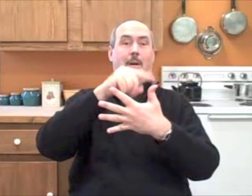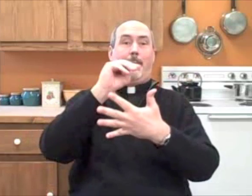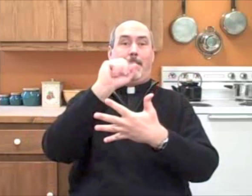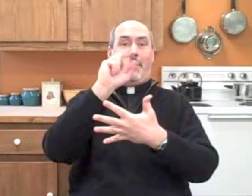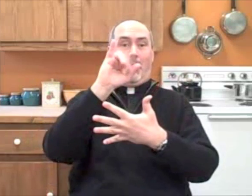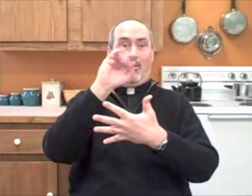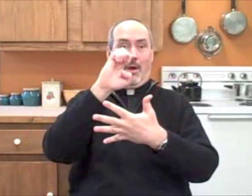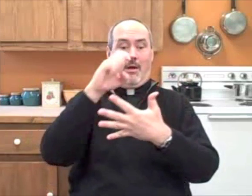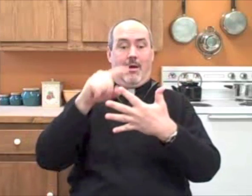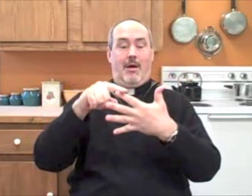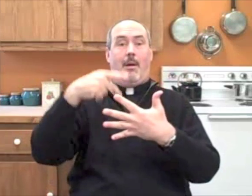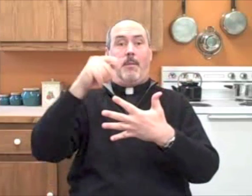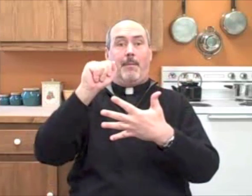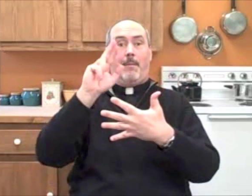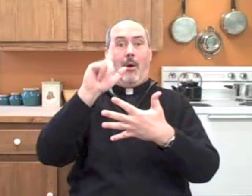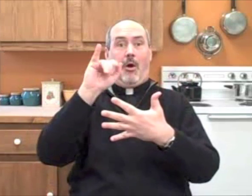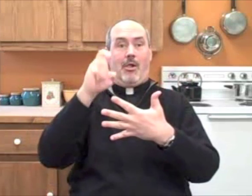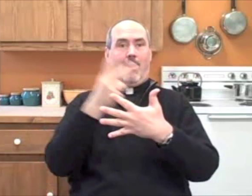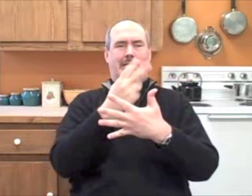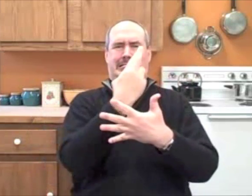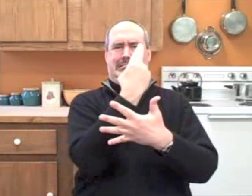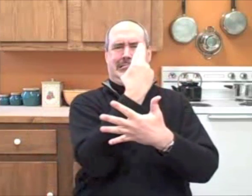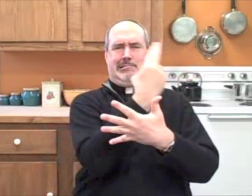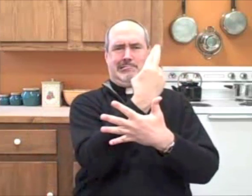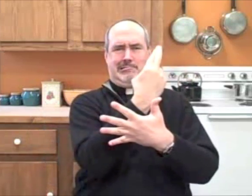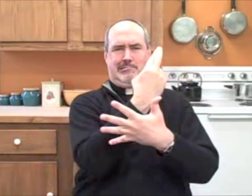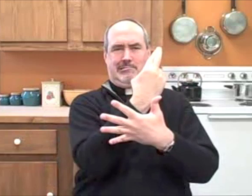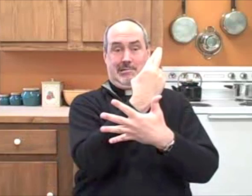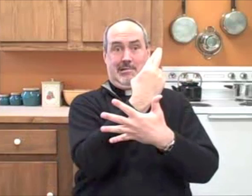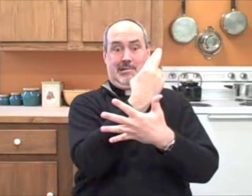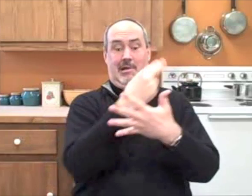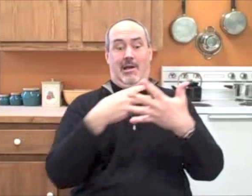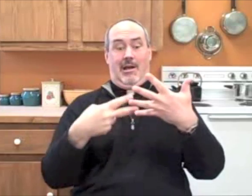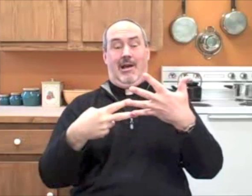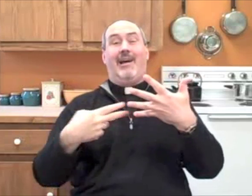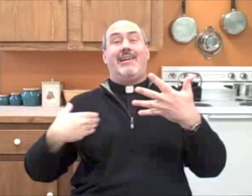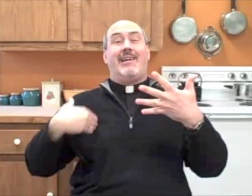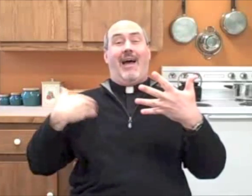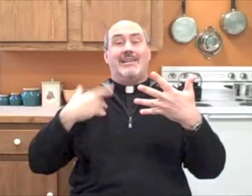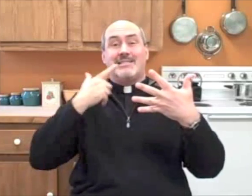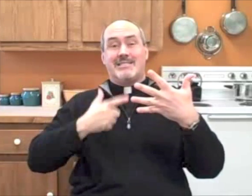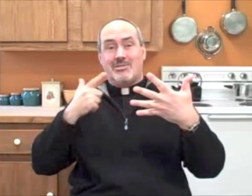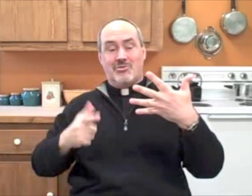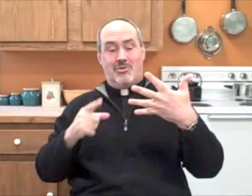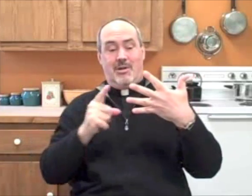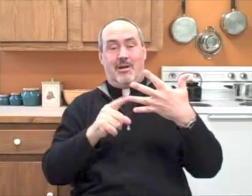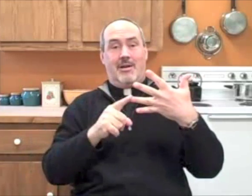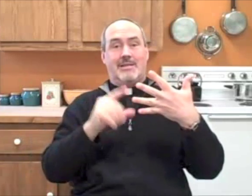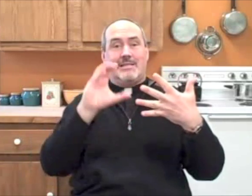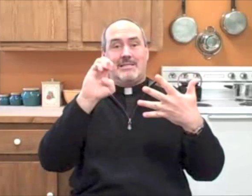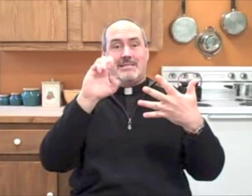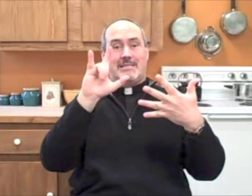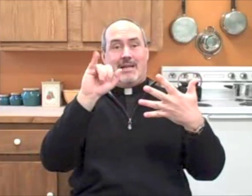Paulette, were very close, and the 2 youngest sisters, who were Céline and Thérèse, they